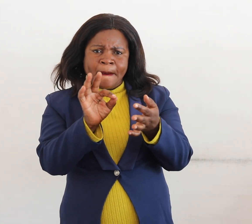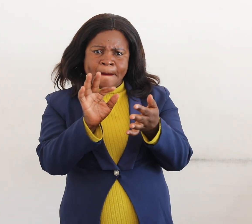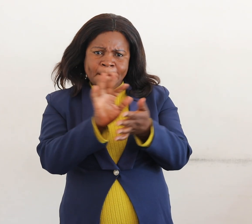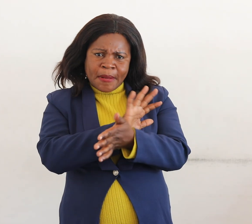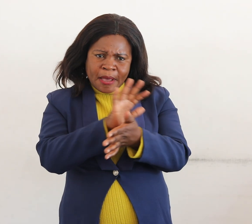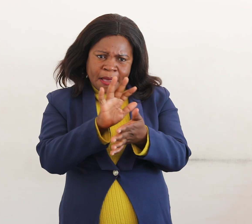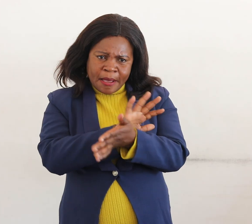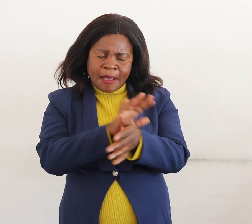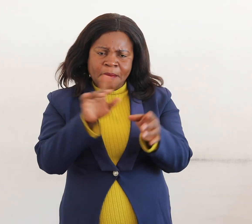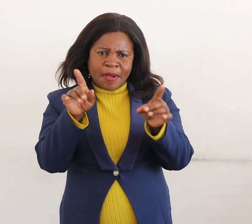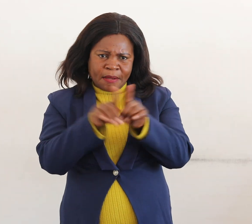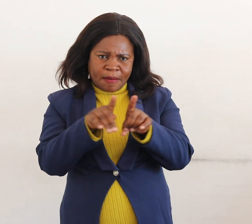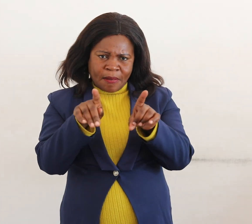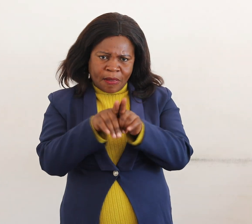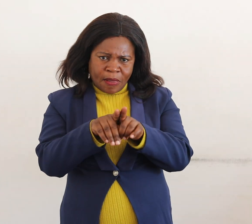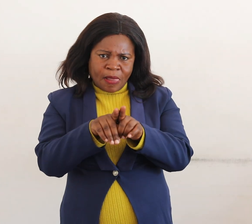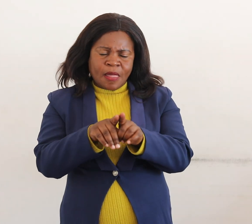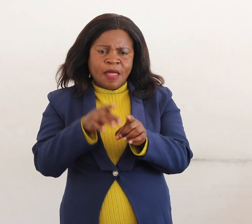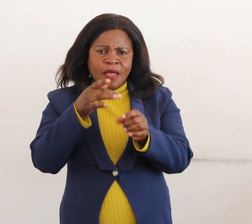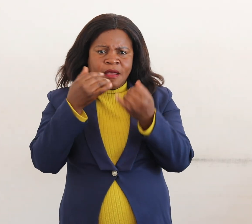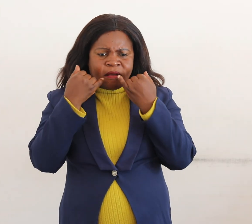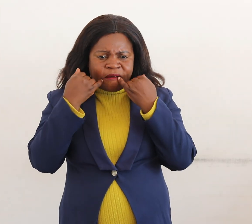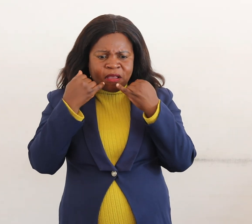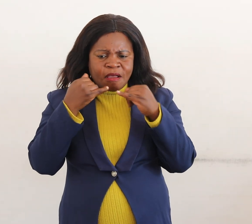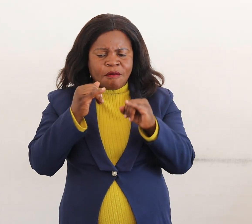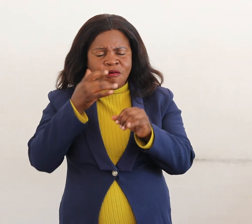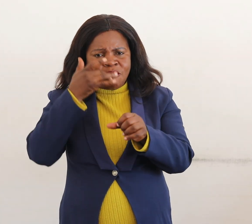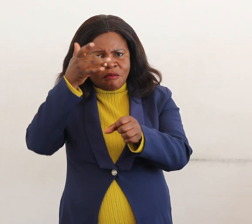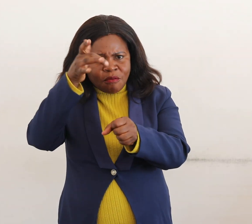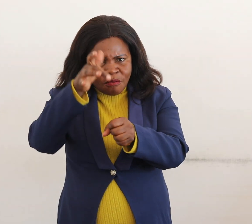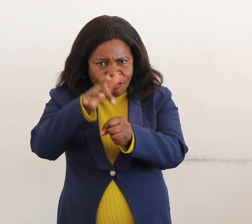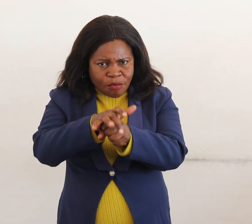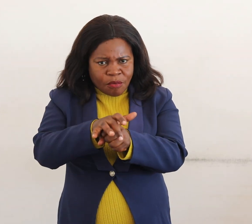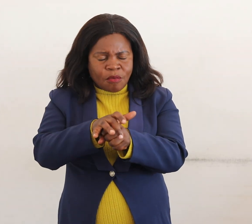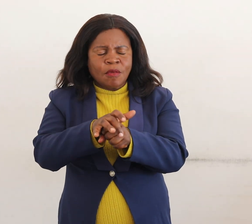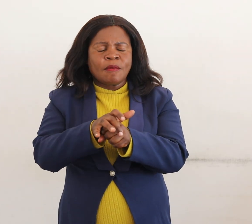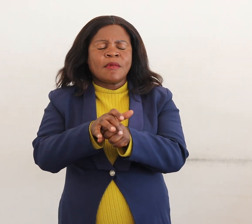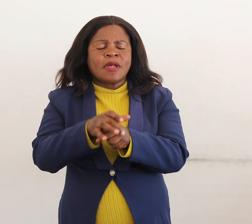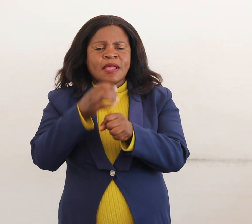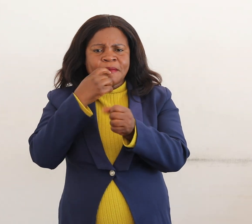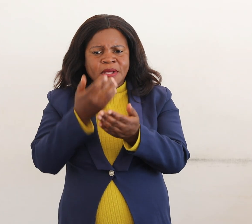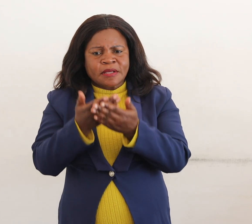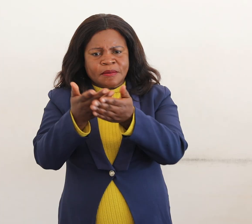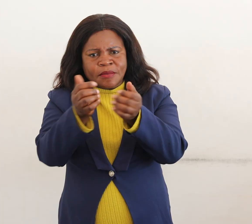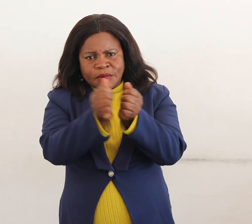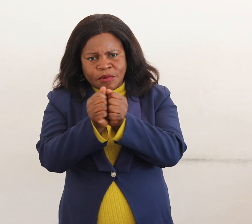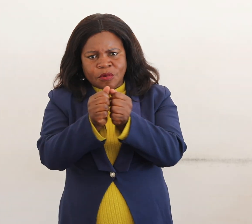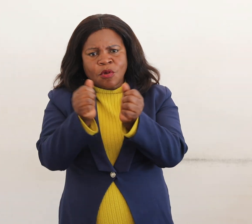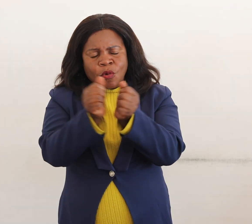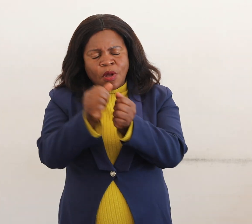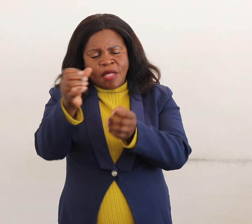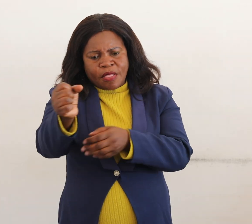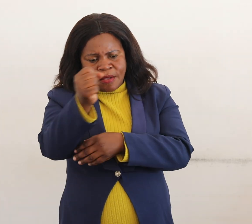be submitted together with an adoption certificate for candidates sponsored by political